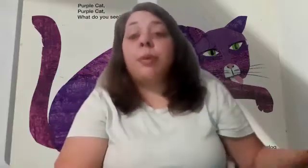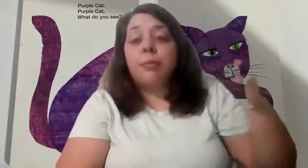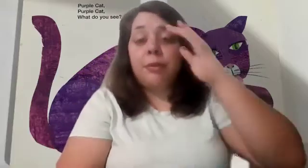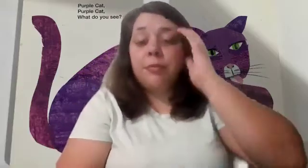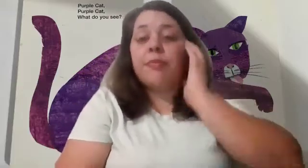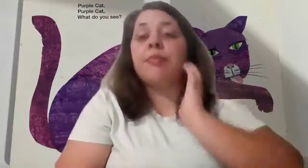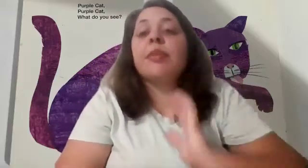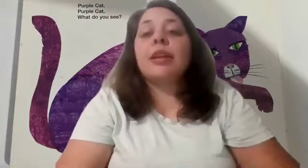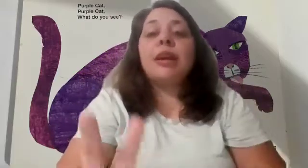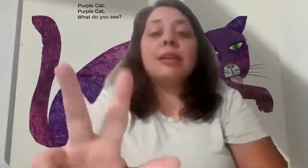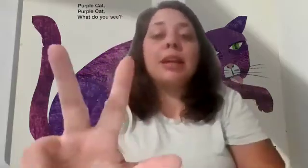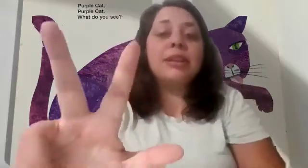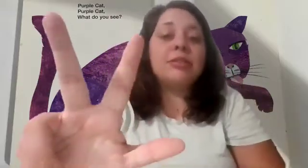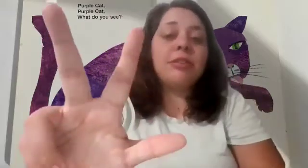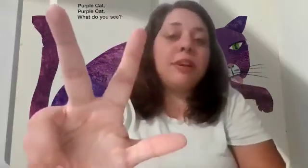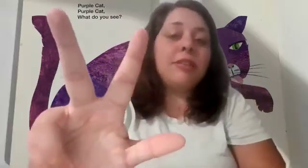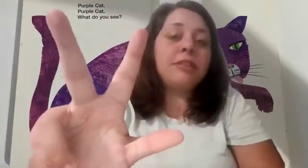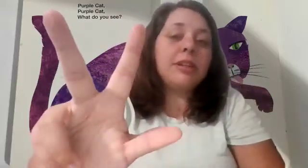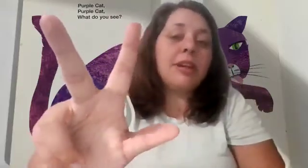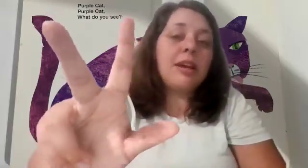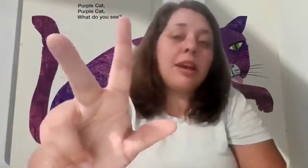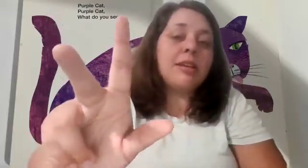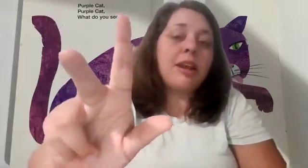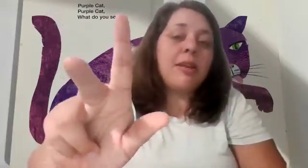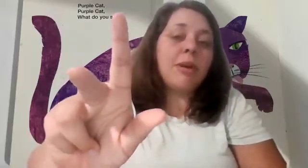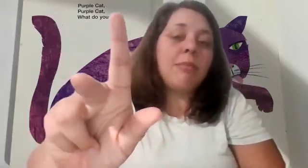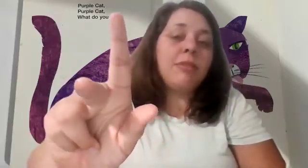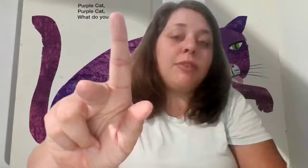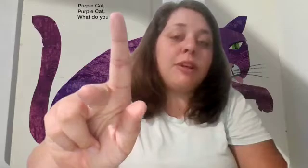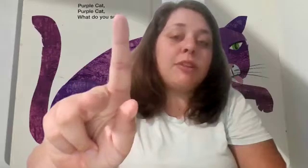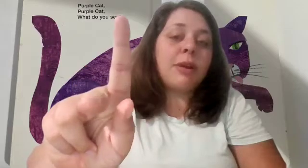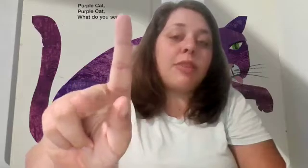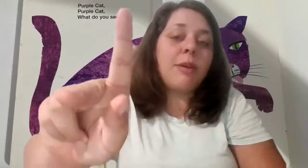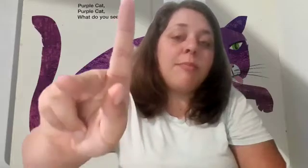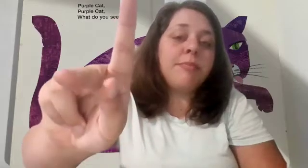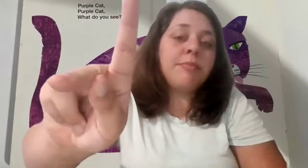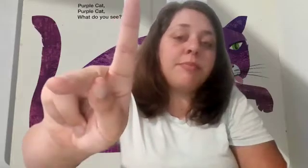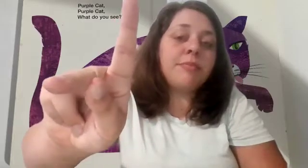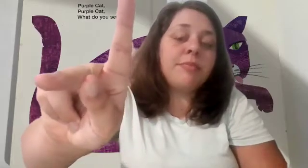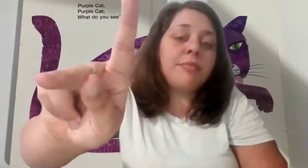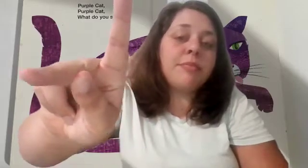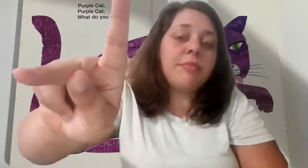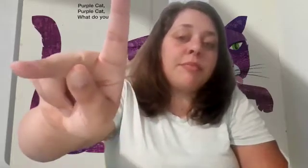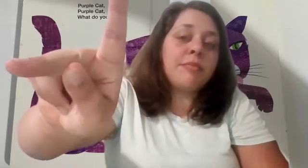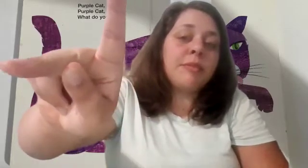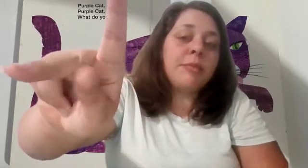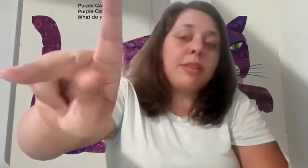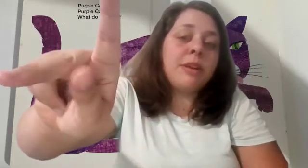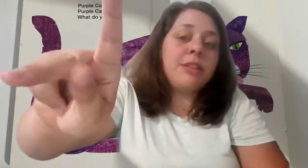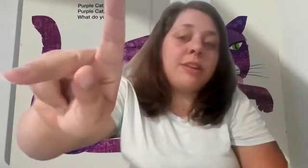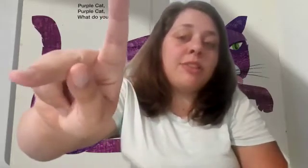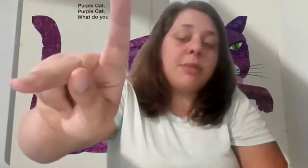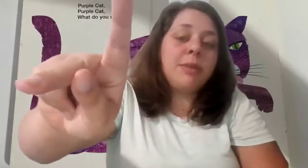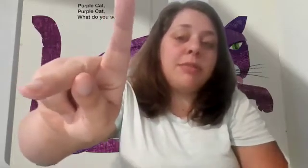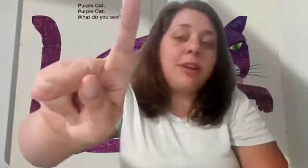And for purple, I take these three fingers and take my middle finger to my thumb. And my